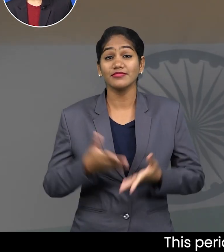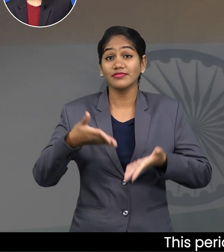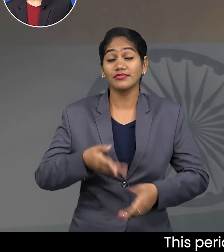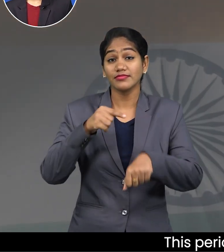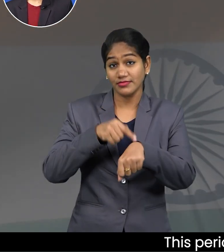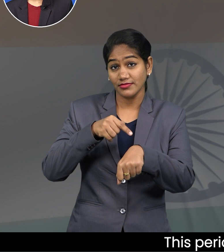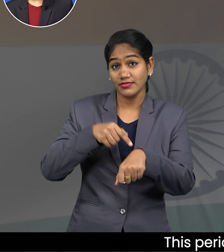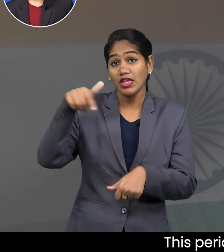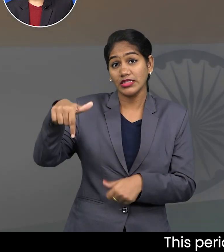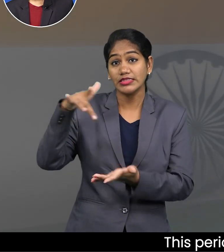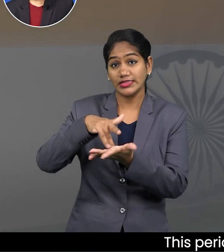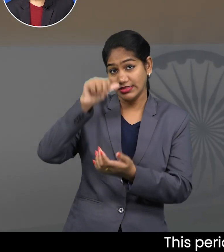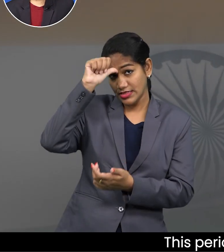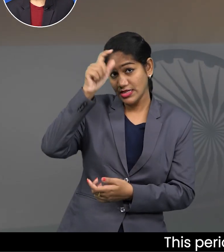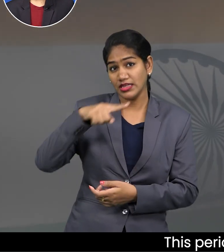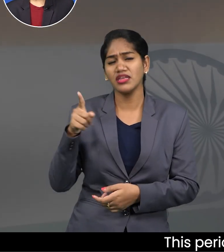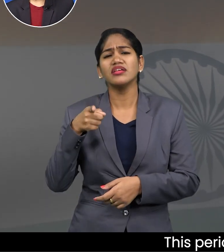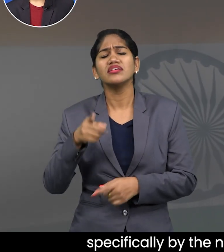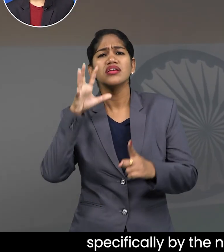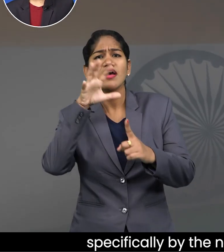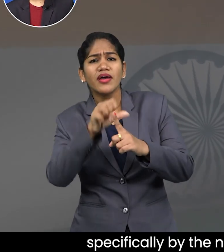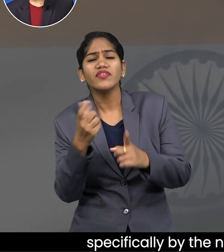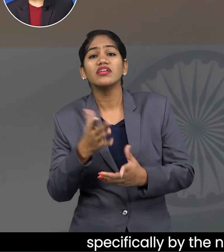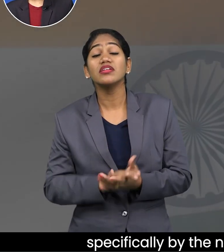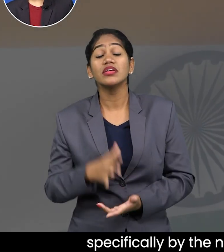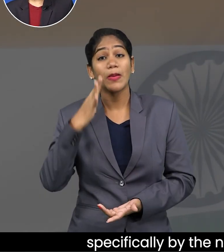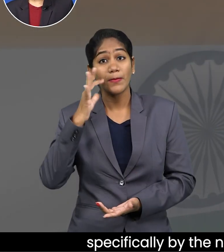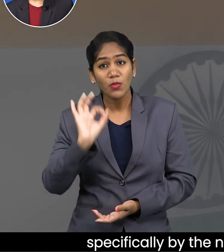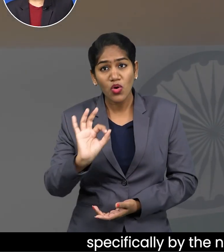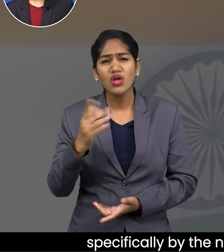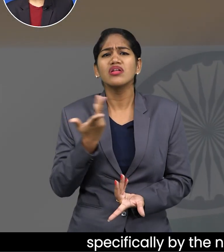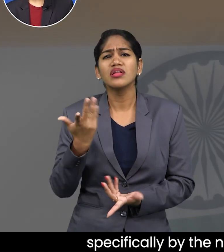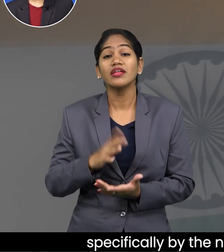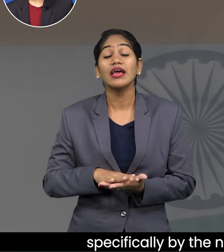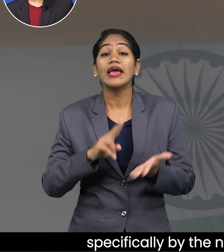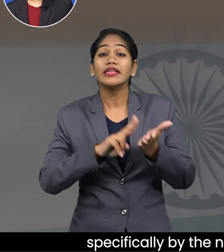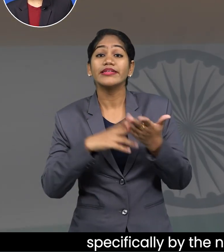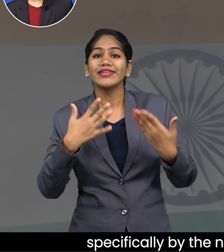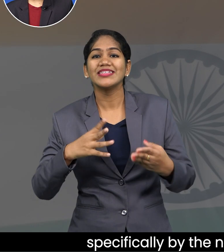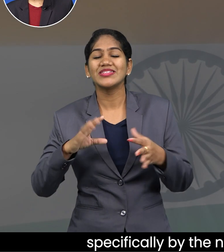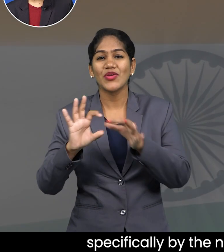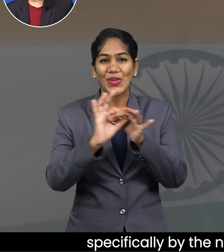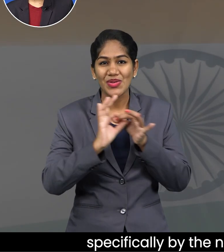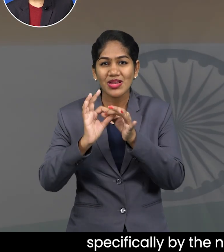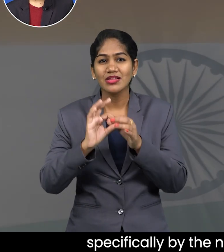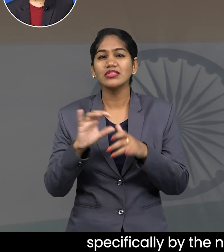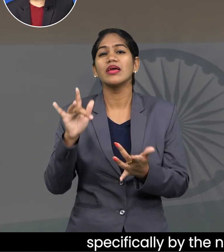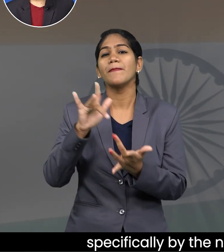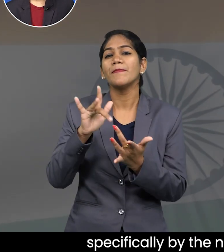This period in India is identified specifically by the nature of the relationship between